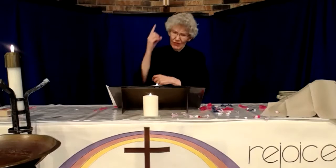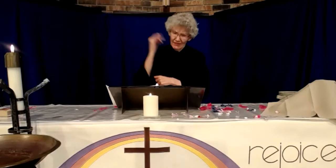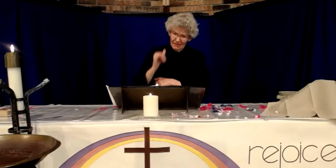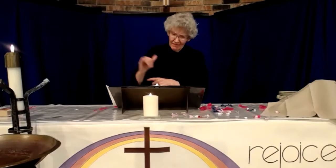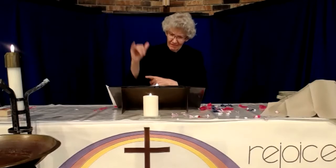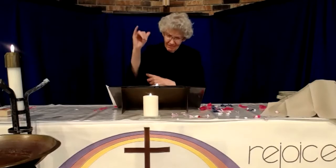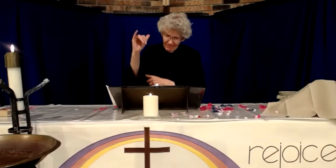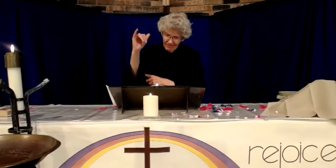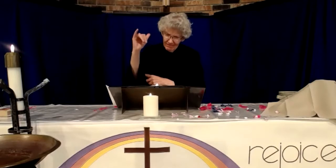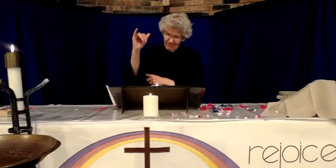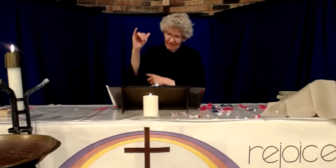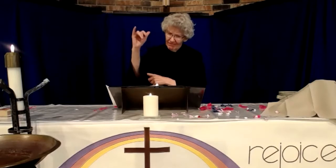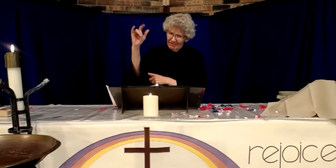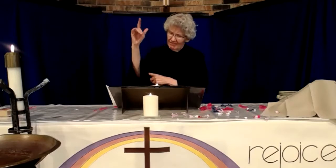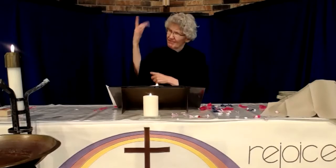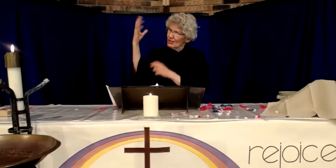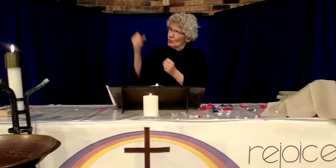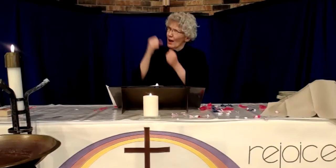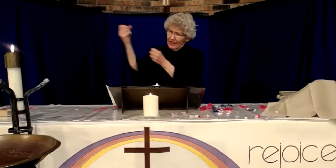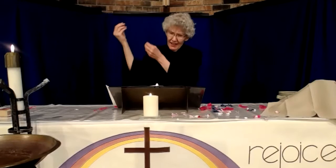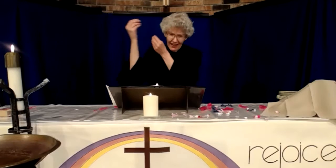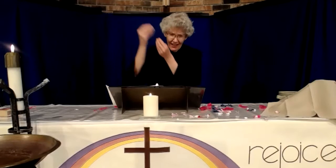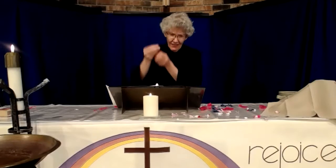God, you have a power that is eternal.